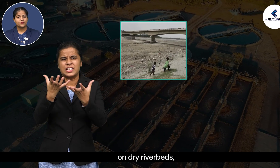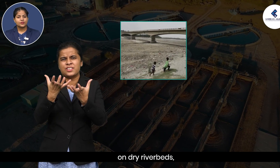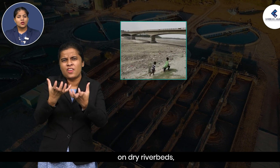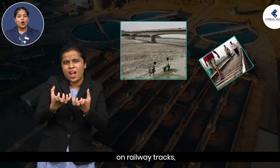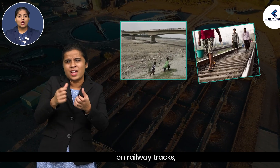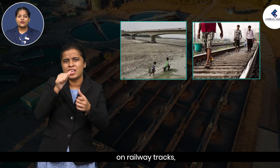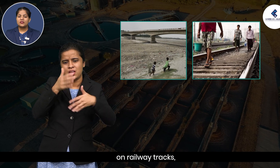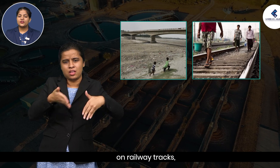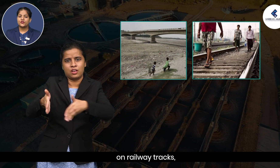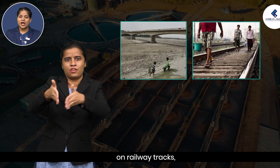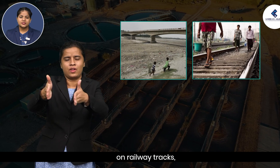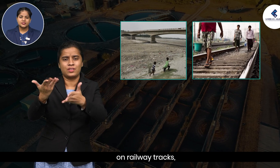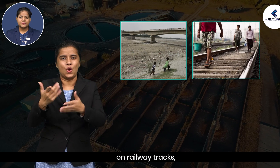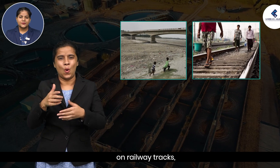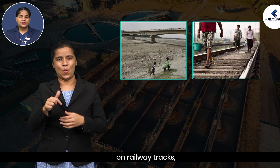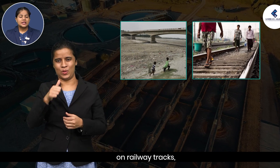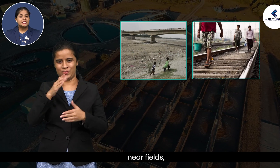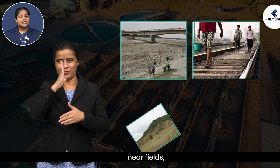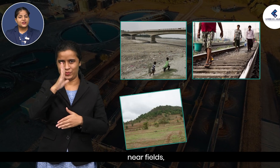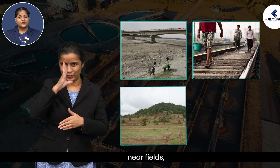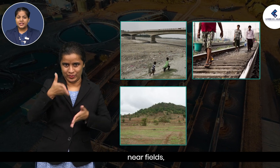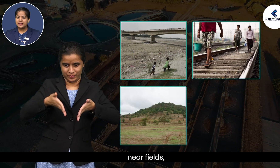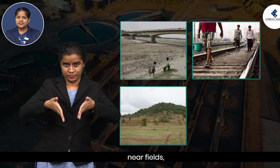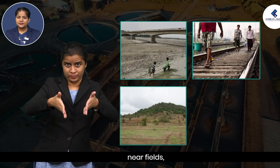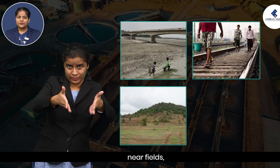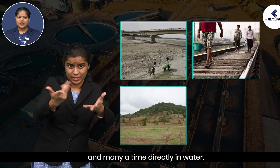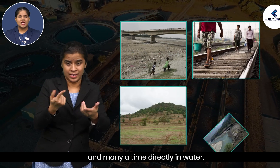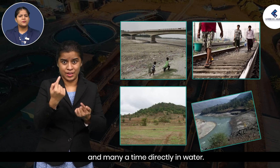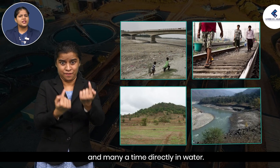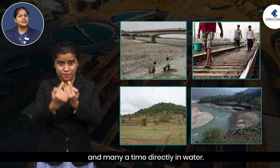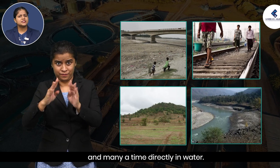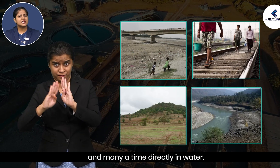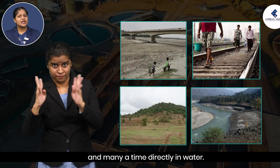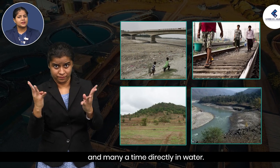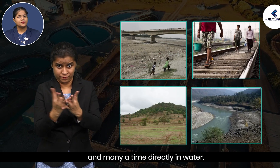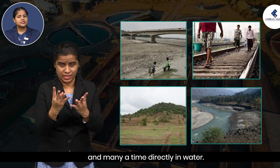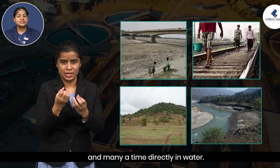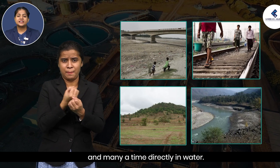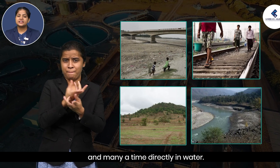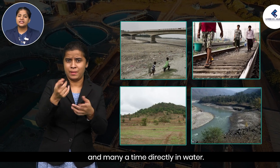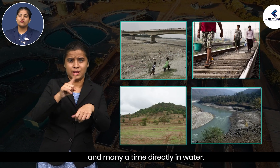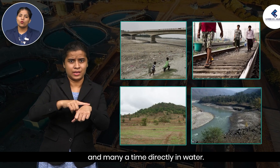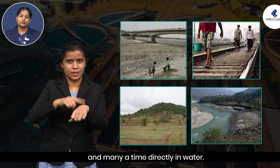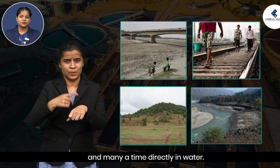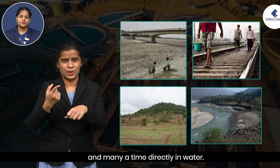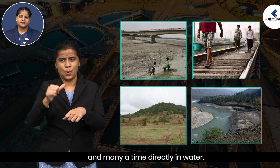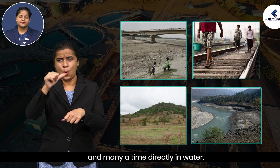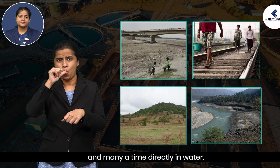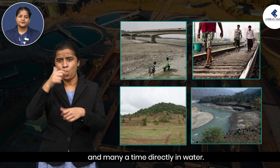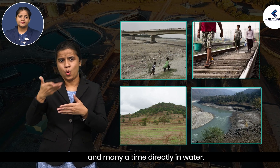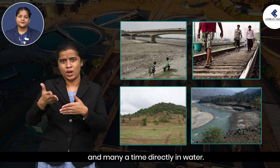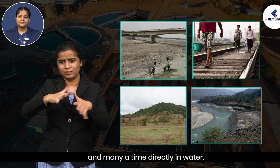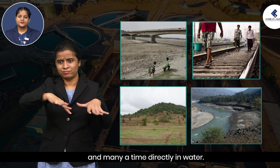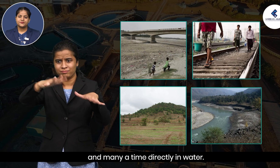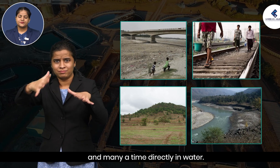beds, on railway tracks, near fields, and many a time directly in water.